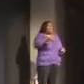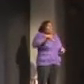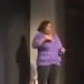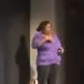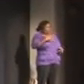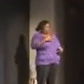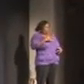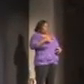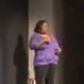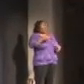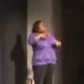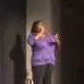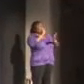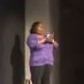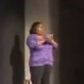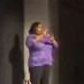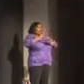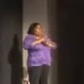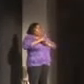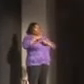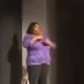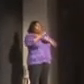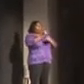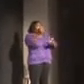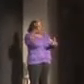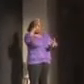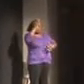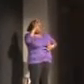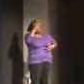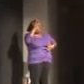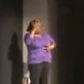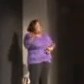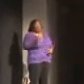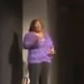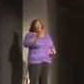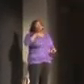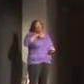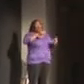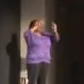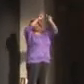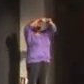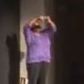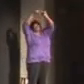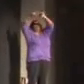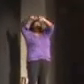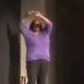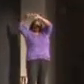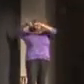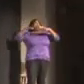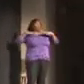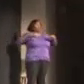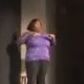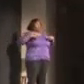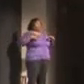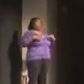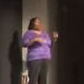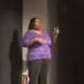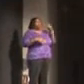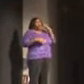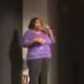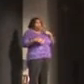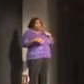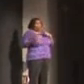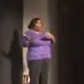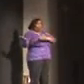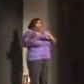things inside, they can make you ugly and sick. Mama was hanging laundry when she heard me retching, and she come right in with a warm